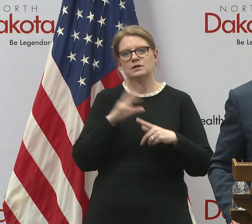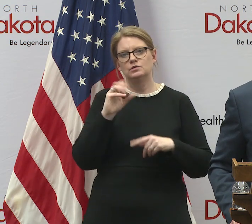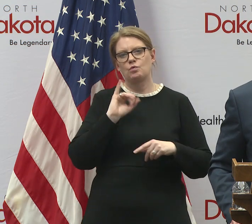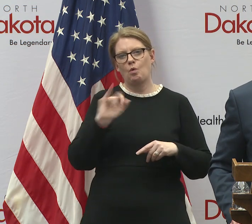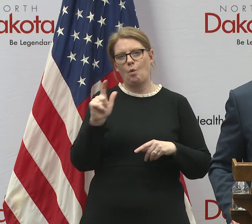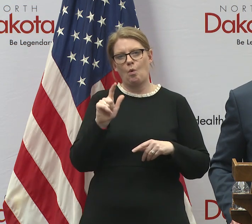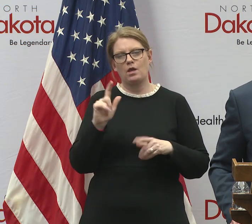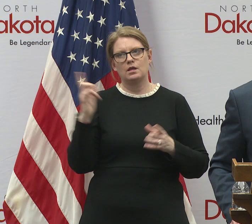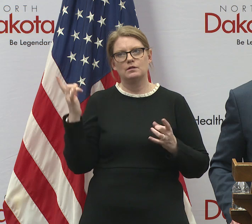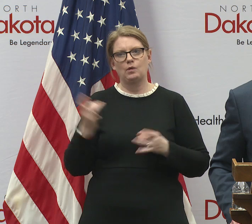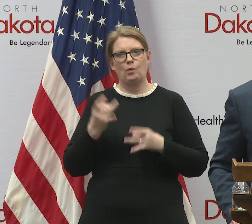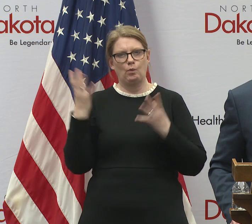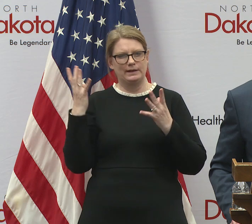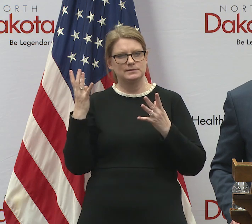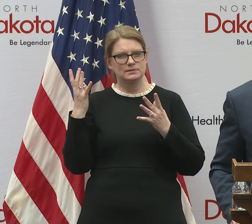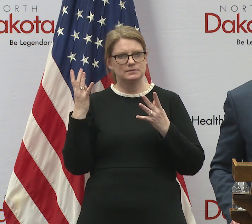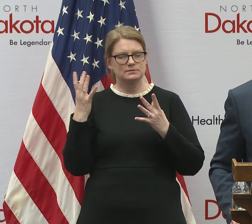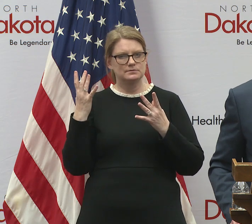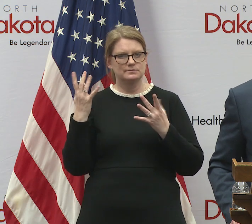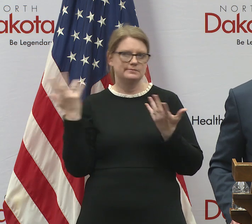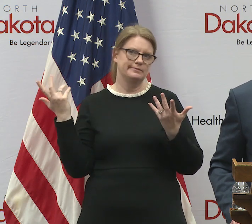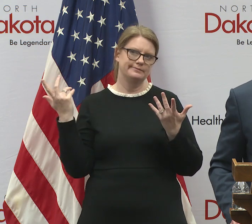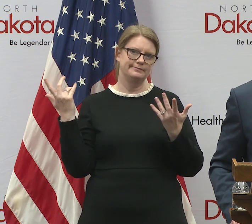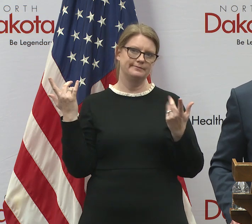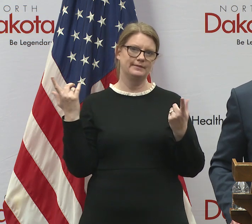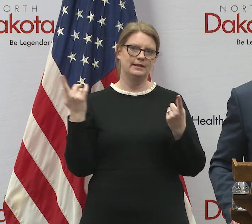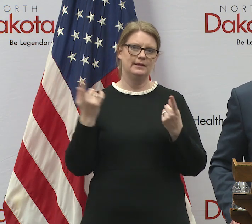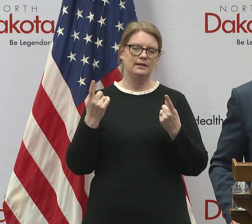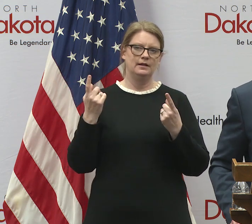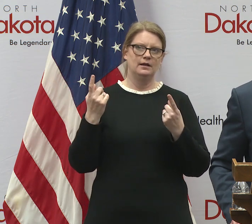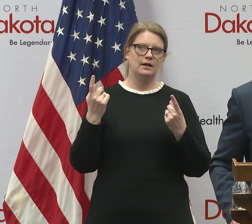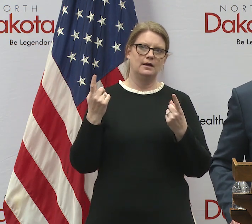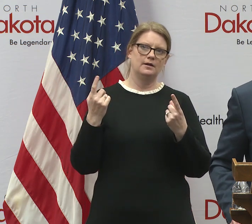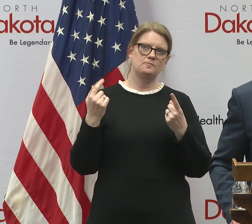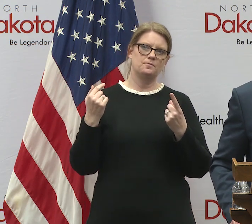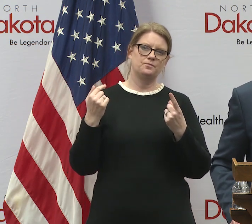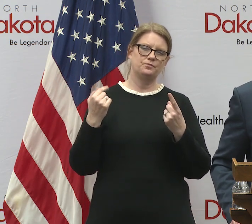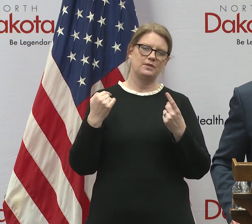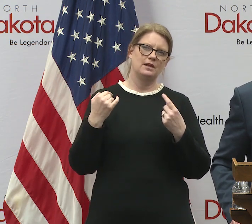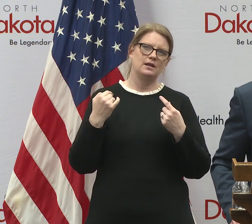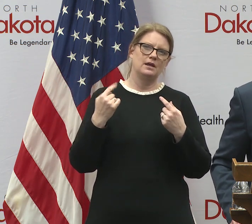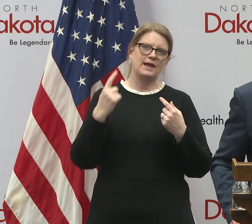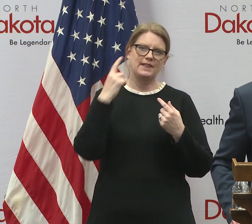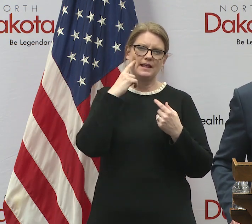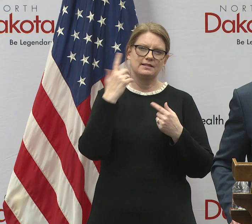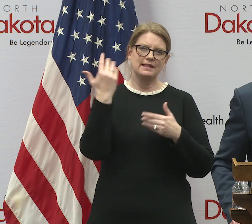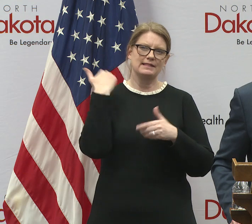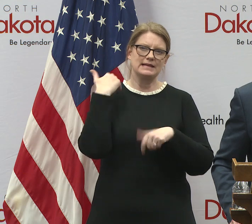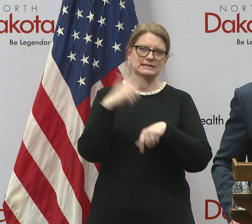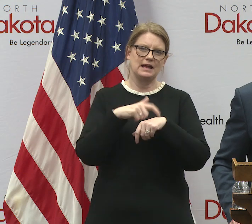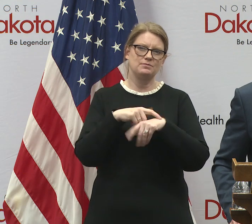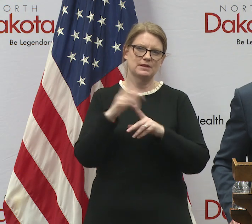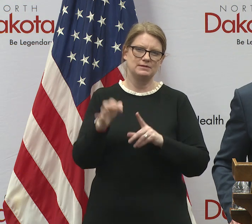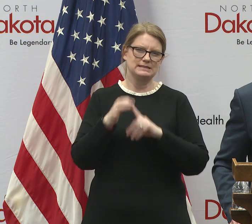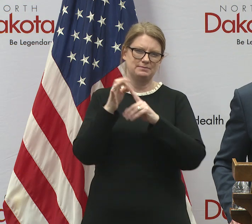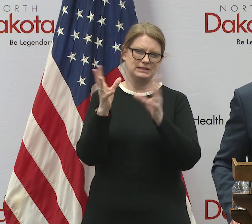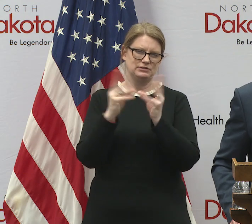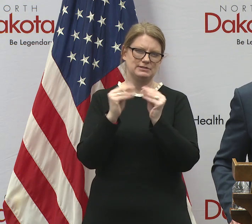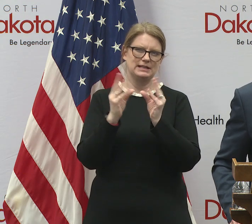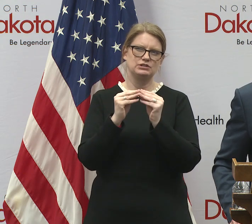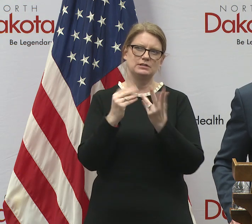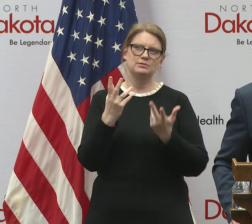oil crisis, crunch that happened, the last time there was, I think the last time there was a special session was probably August